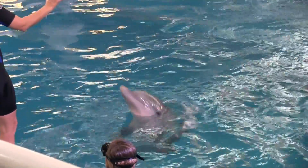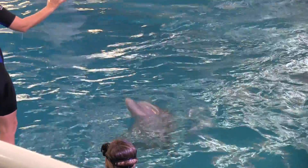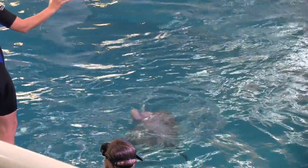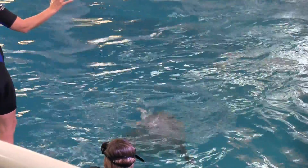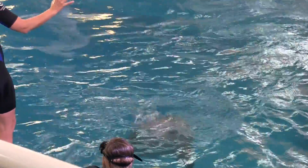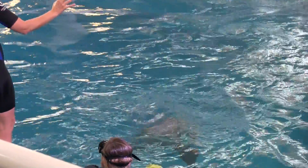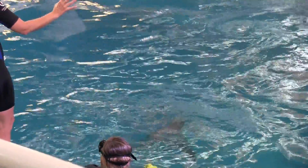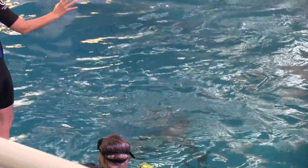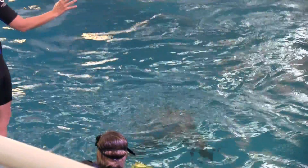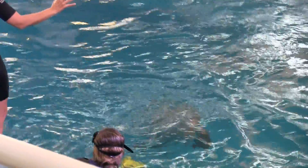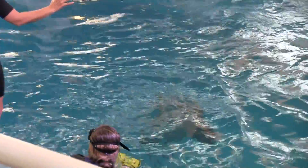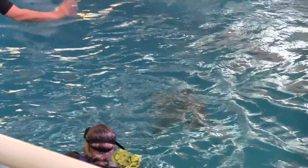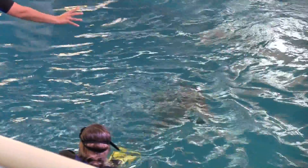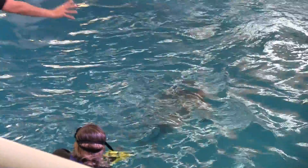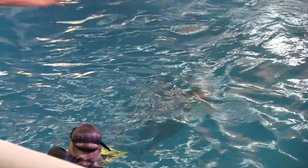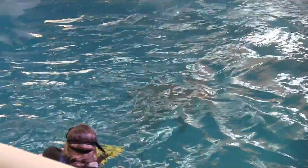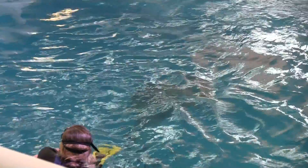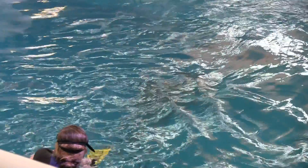A Dolphin Tale.